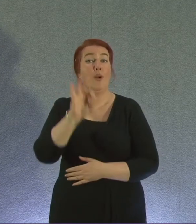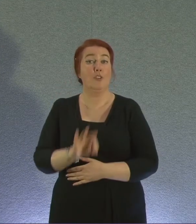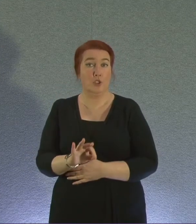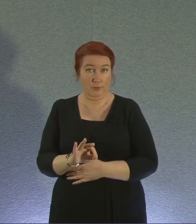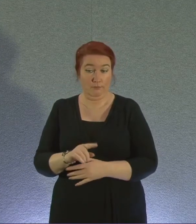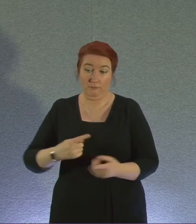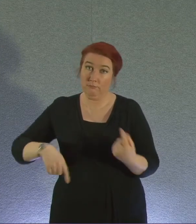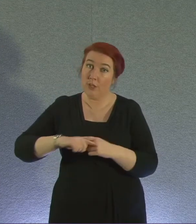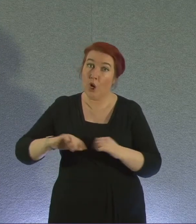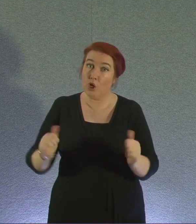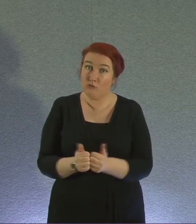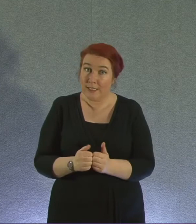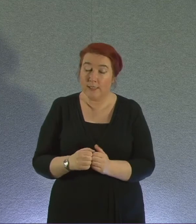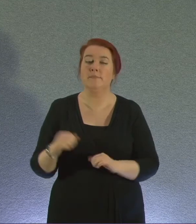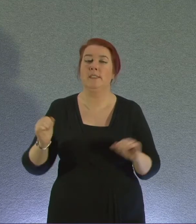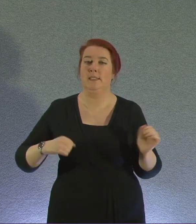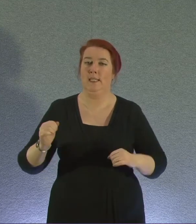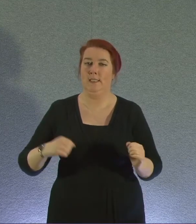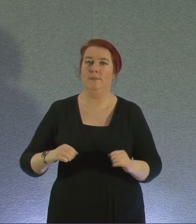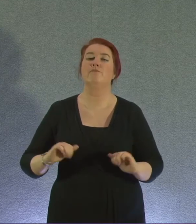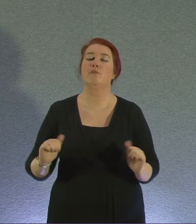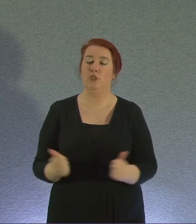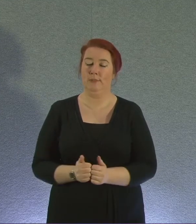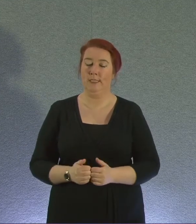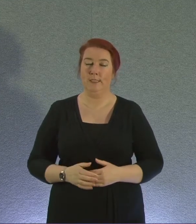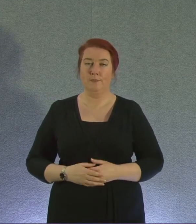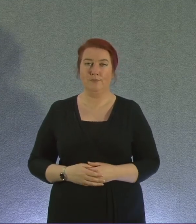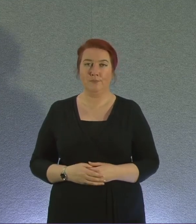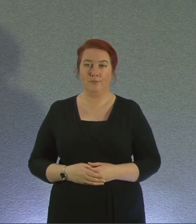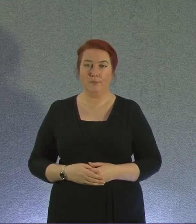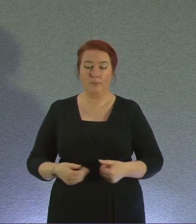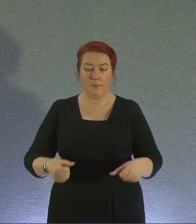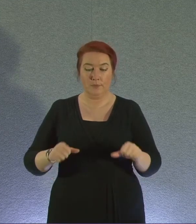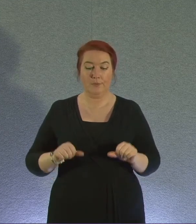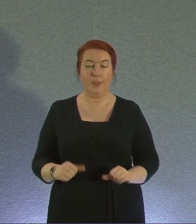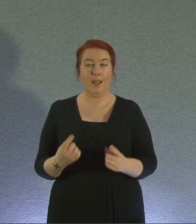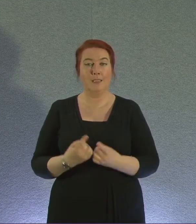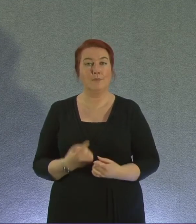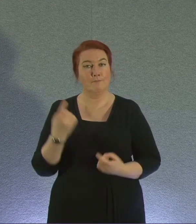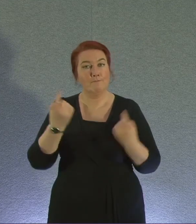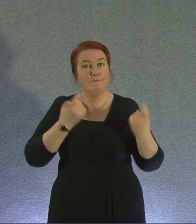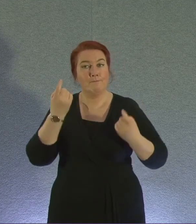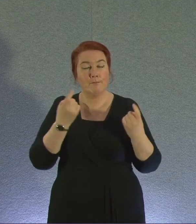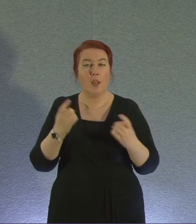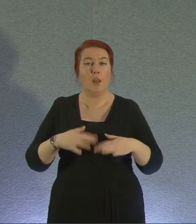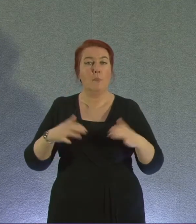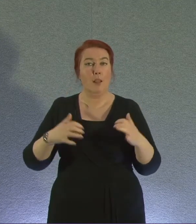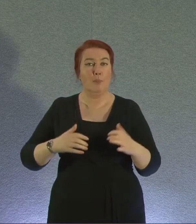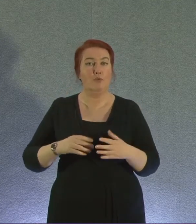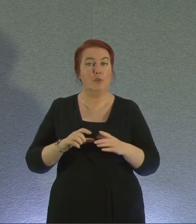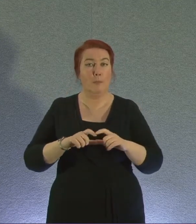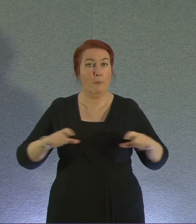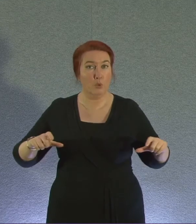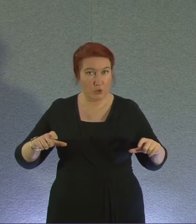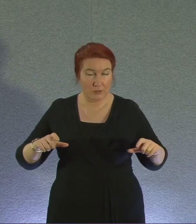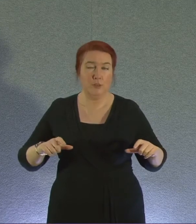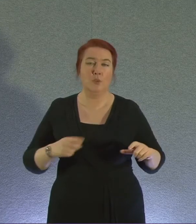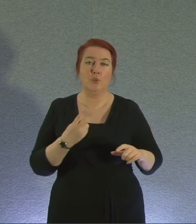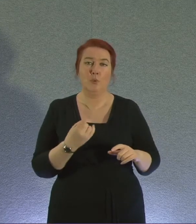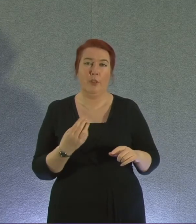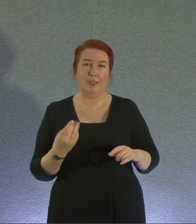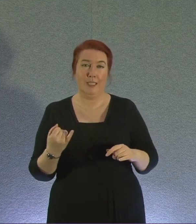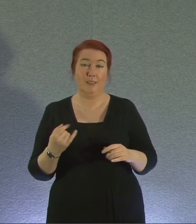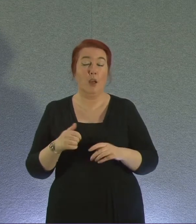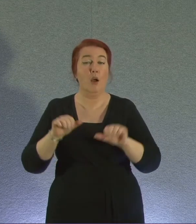be agreed. Are we all agreed? Yes. We are agreed. The next item is consideration of Parliamentary Bureau motion 21368 and approval of an